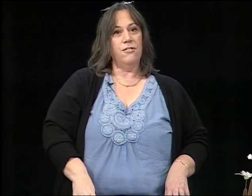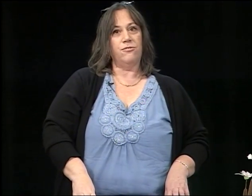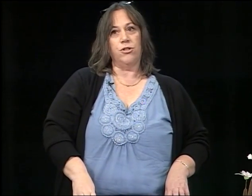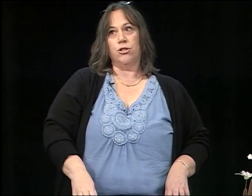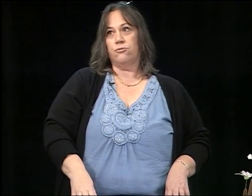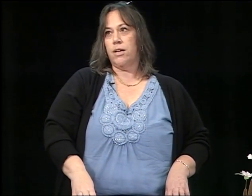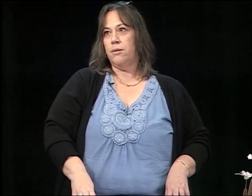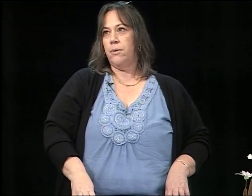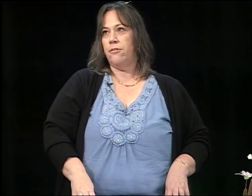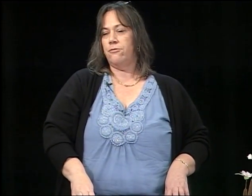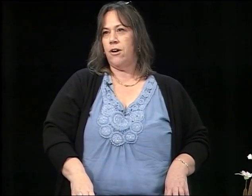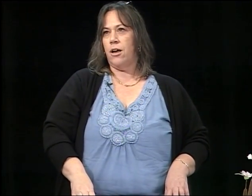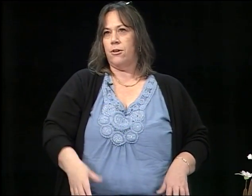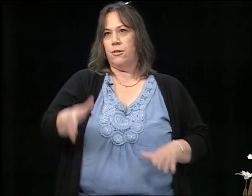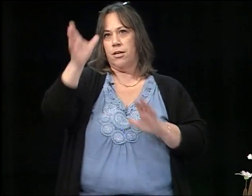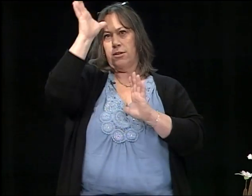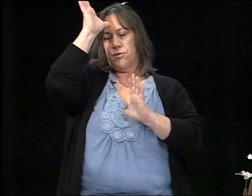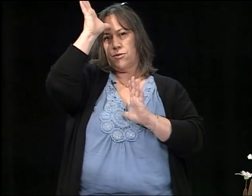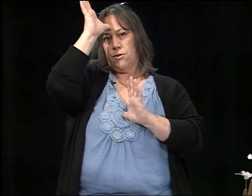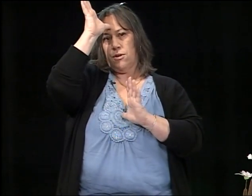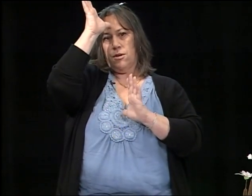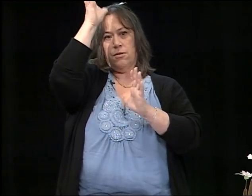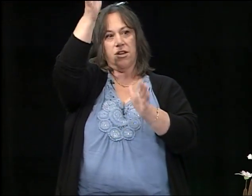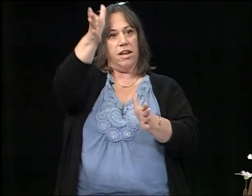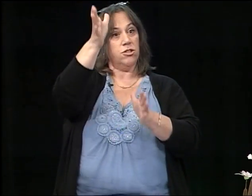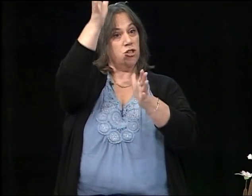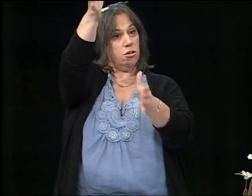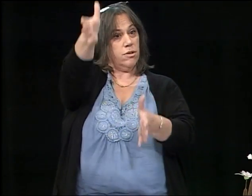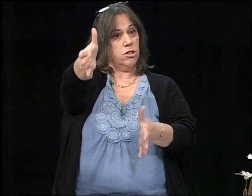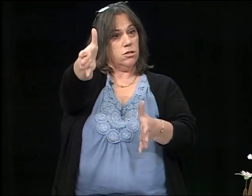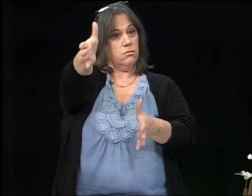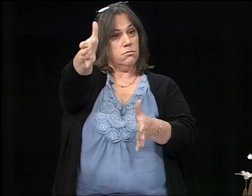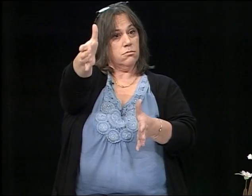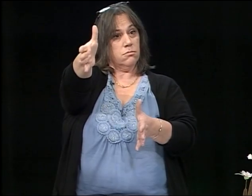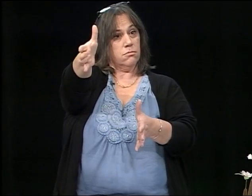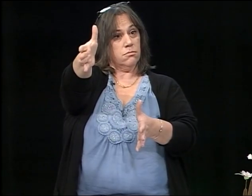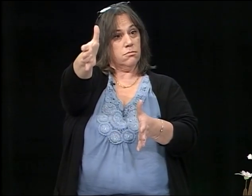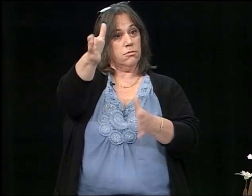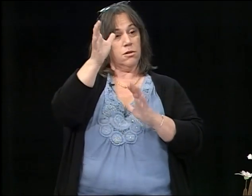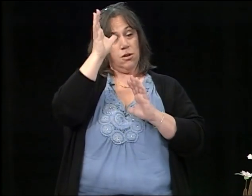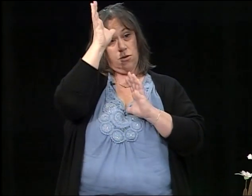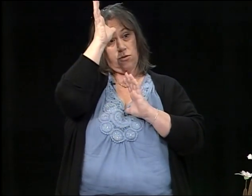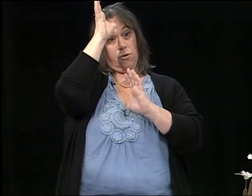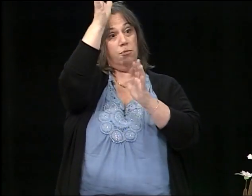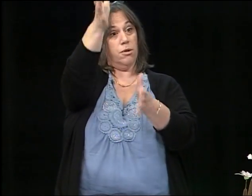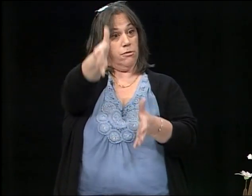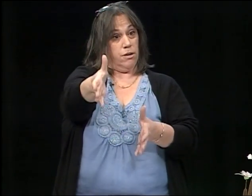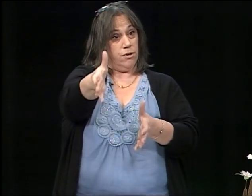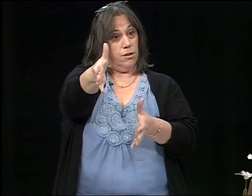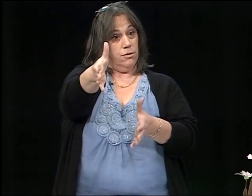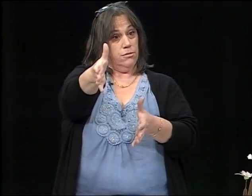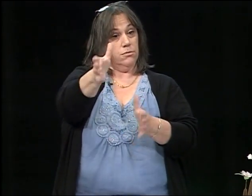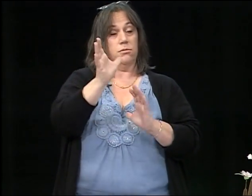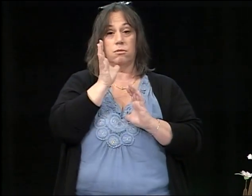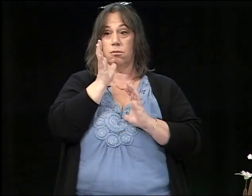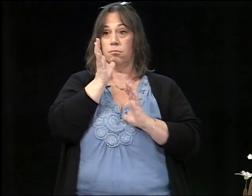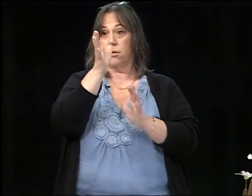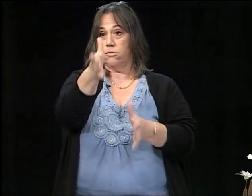your grandfather, it's the next generation. So my grandfather, my